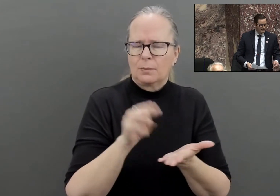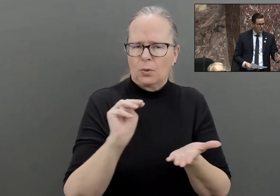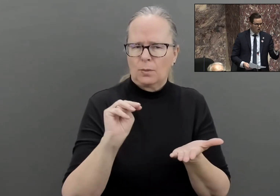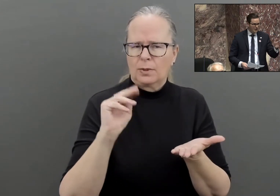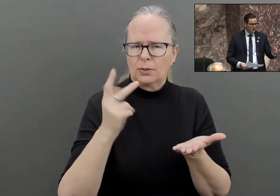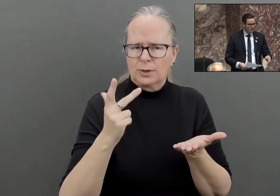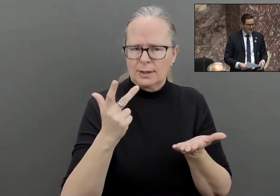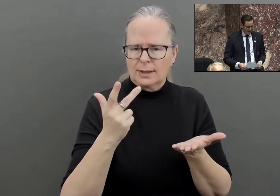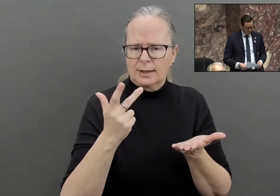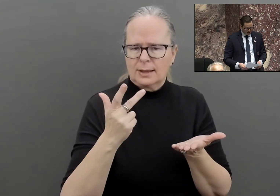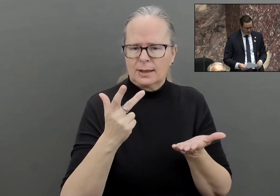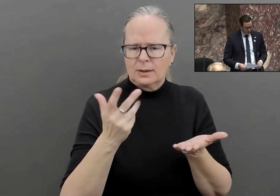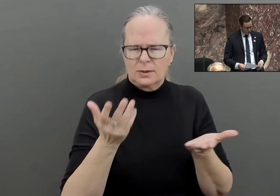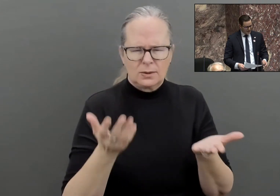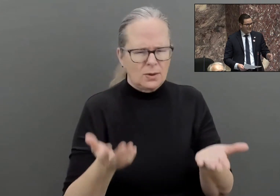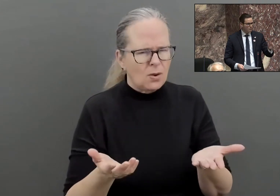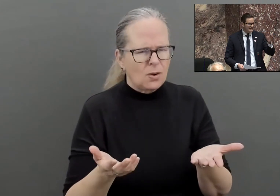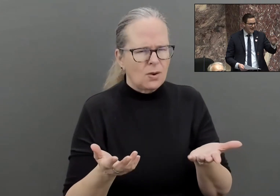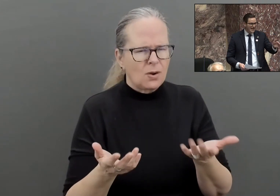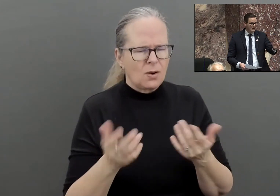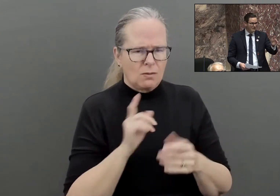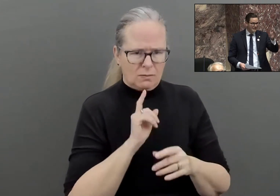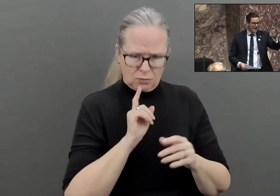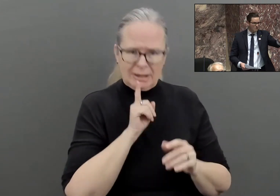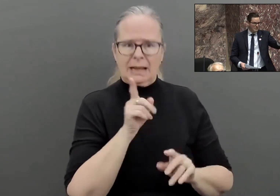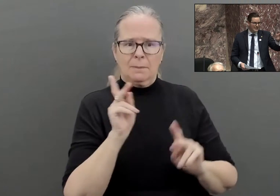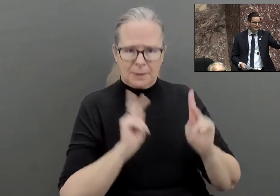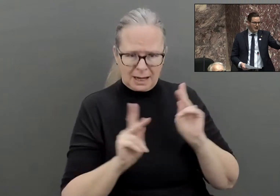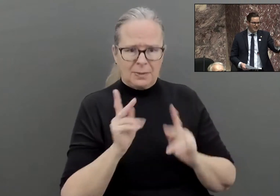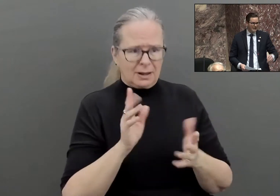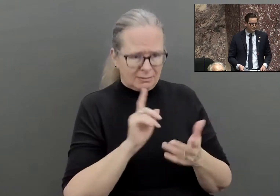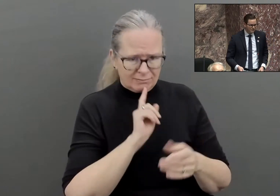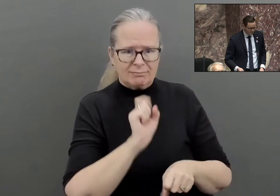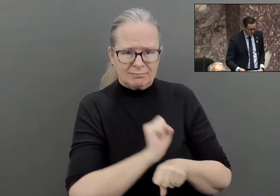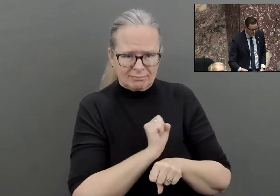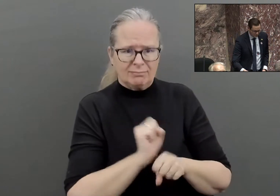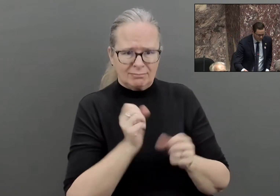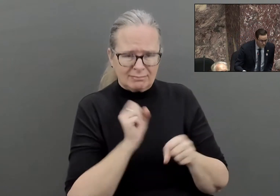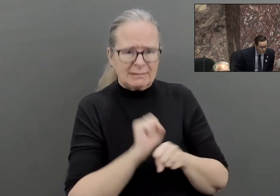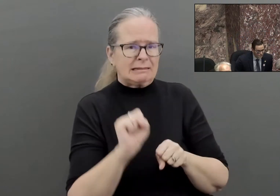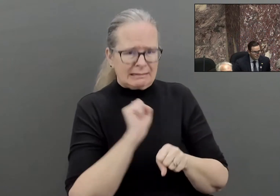This minister talks a good game, but will he resign if he can't meet his mandate?